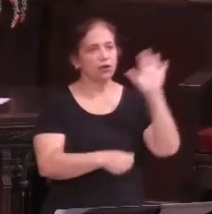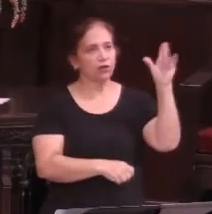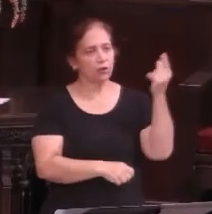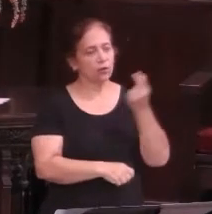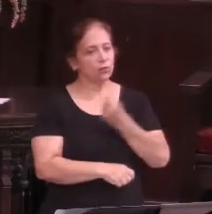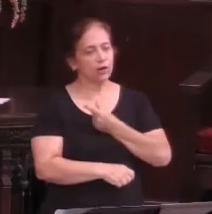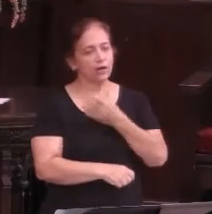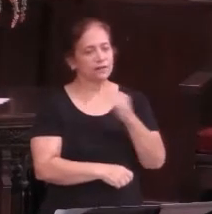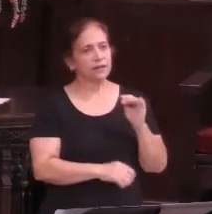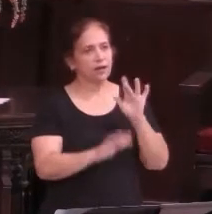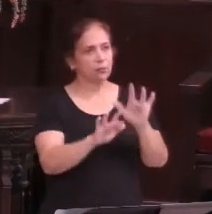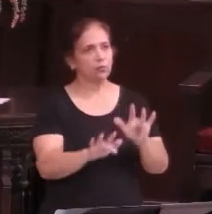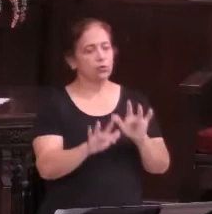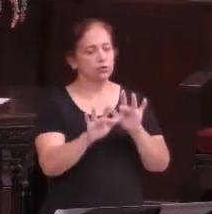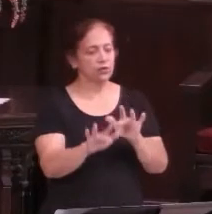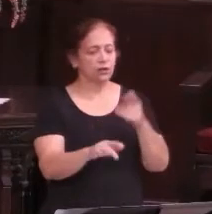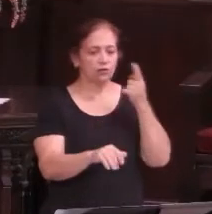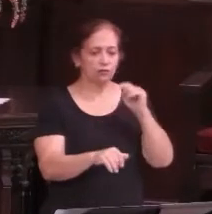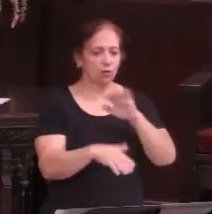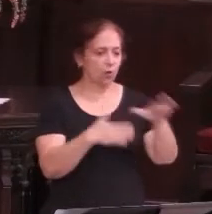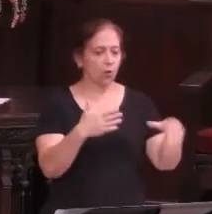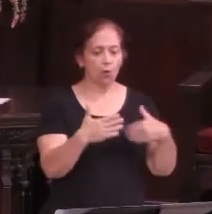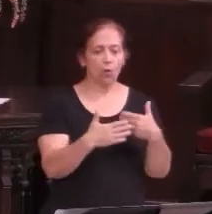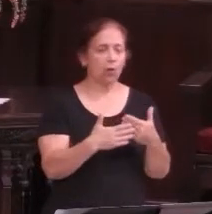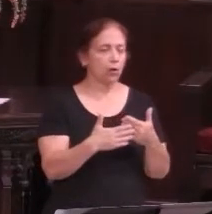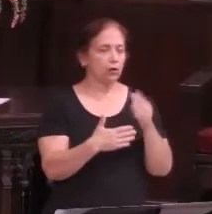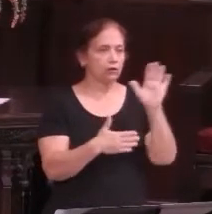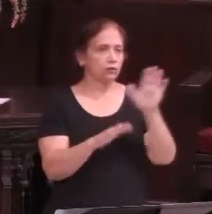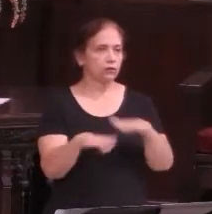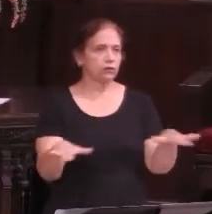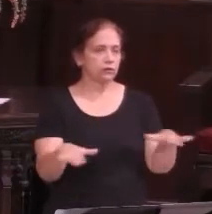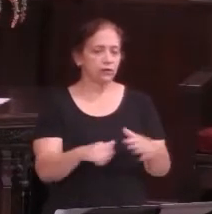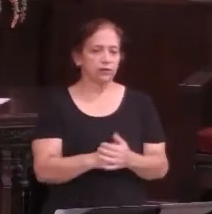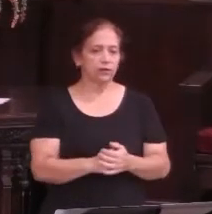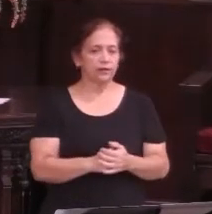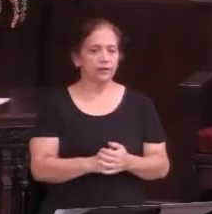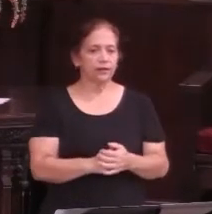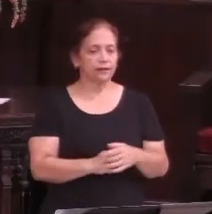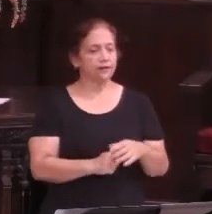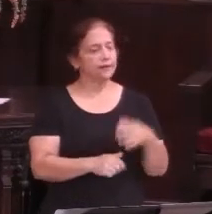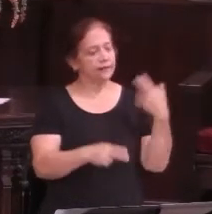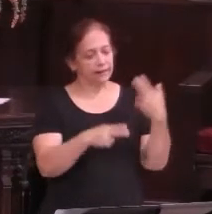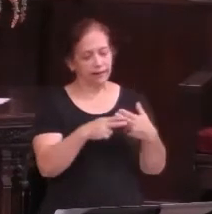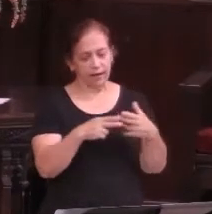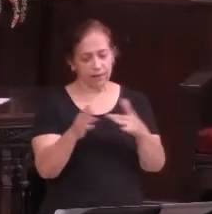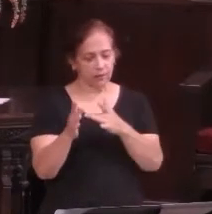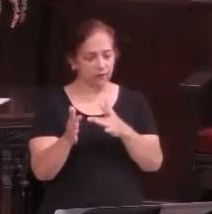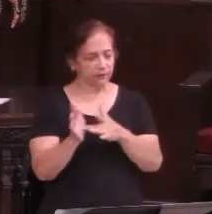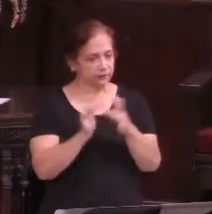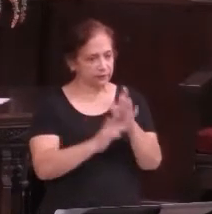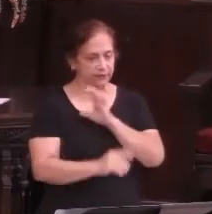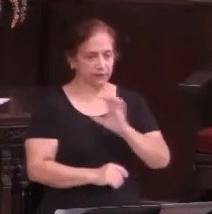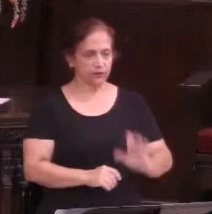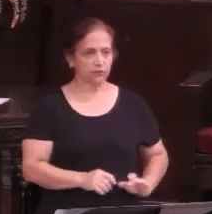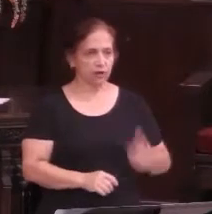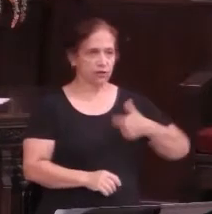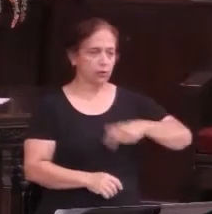grace, and your mercy for all your children. It is in the name of Jesus Christ we